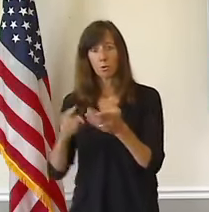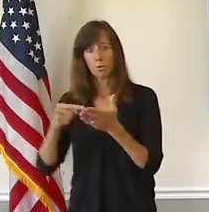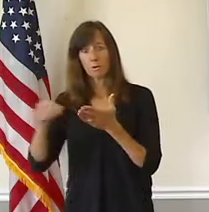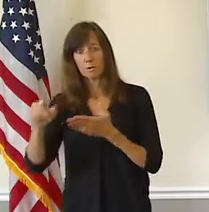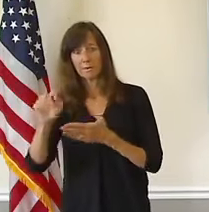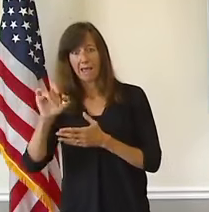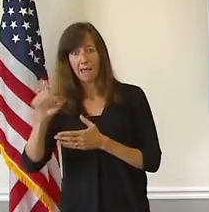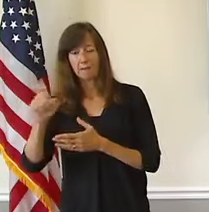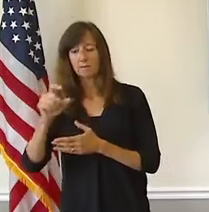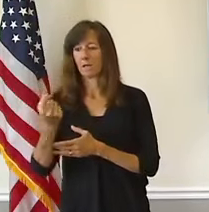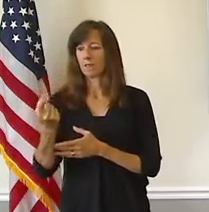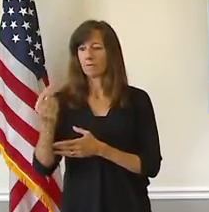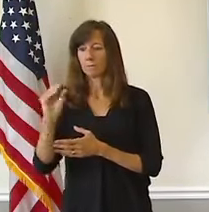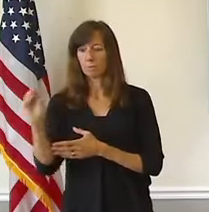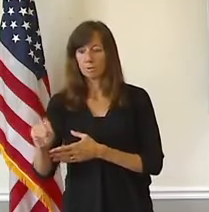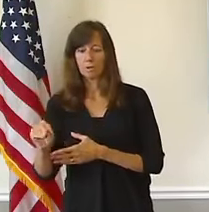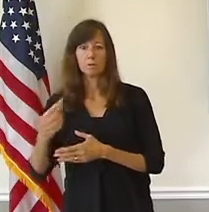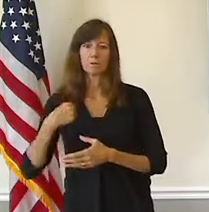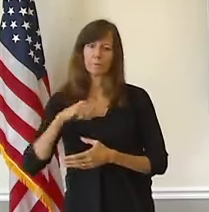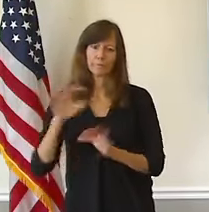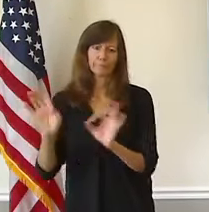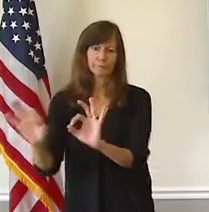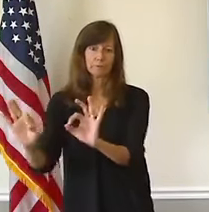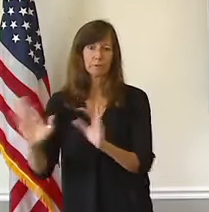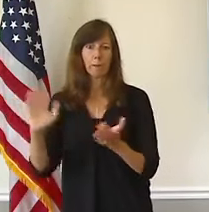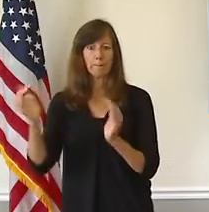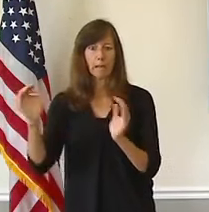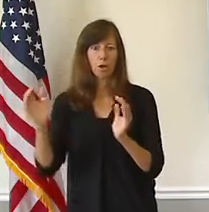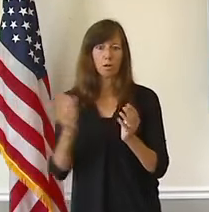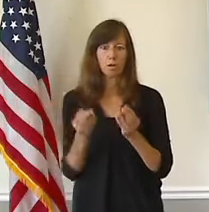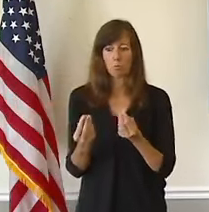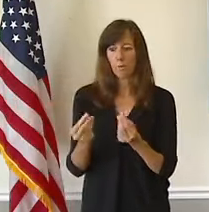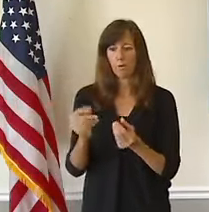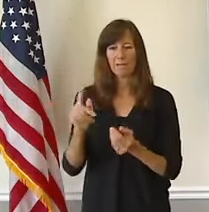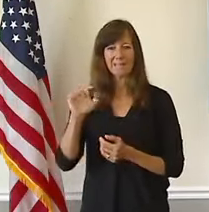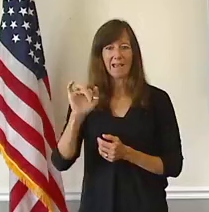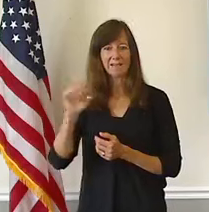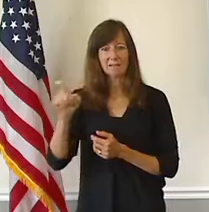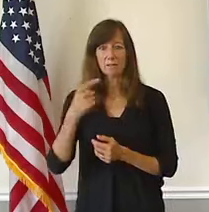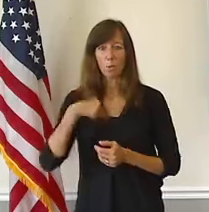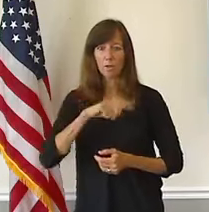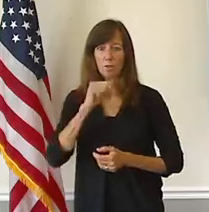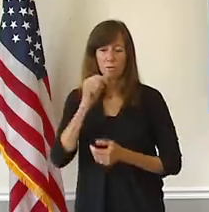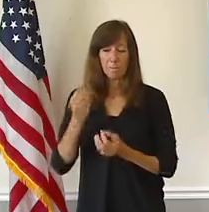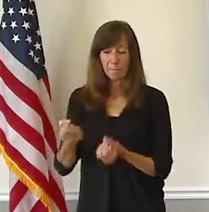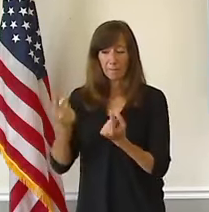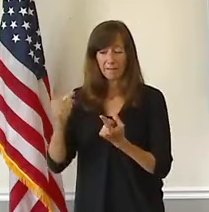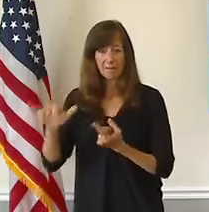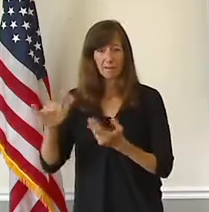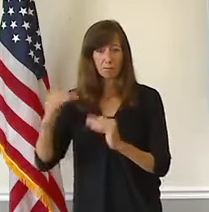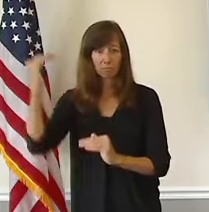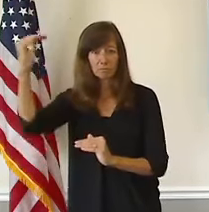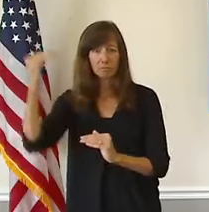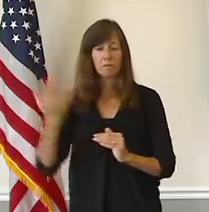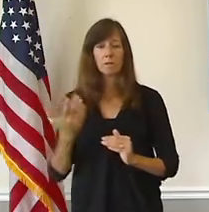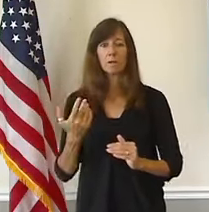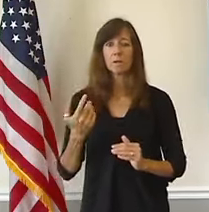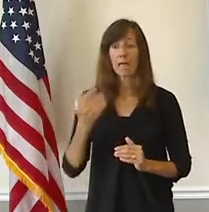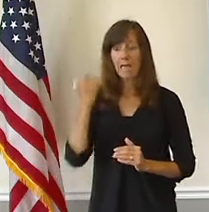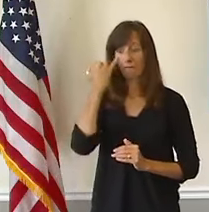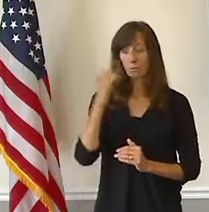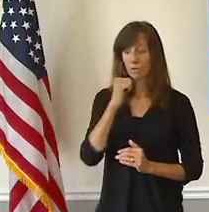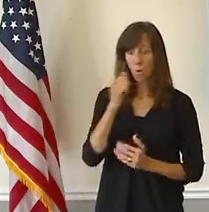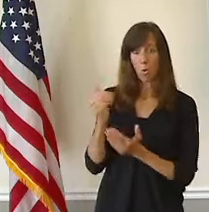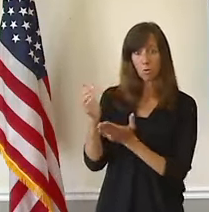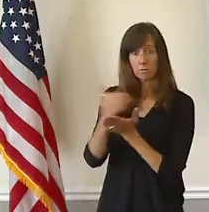spend money on to local government, to property taxes, and we won't have the resources to provide those services. And what